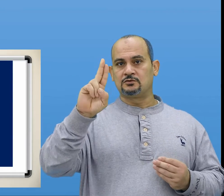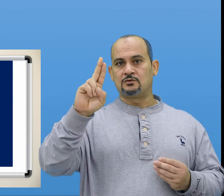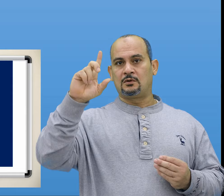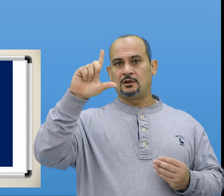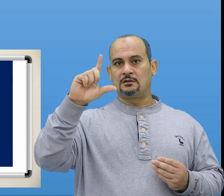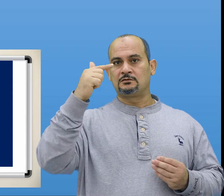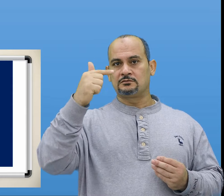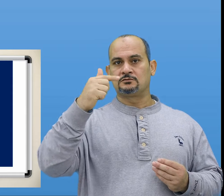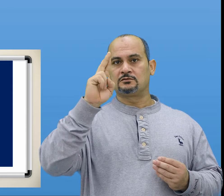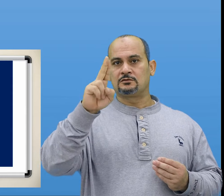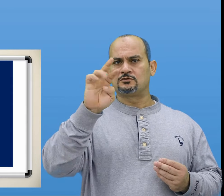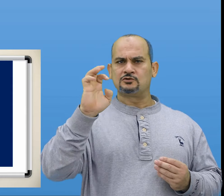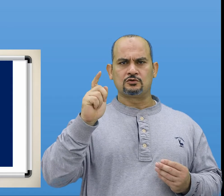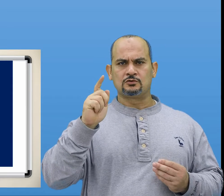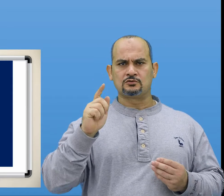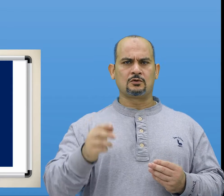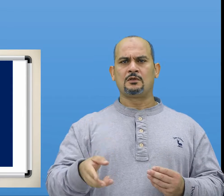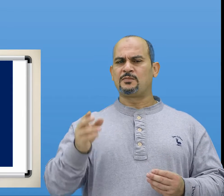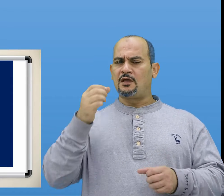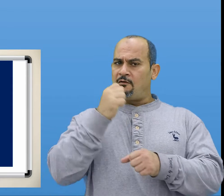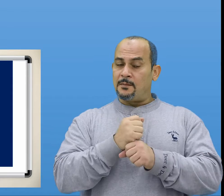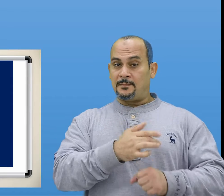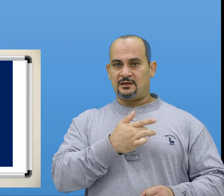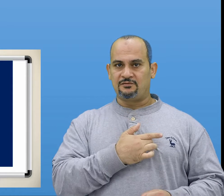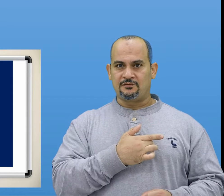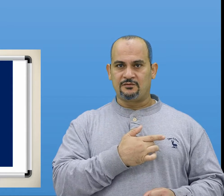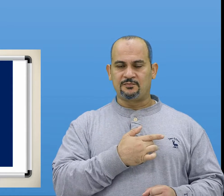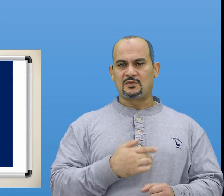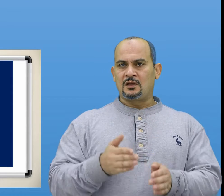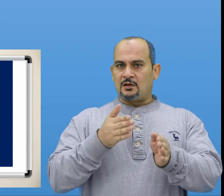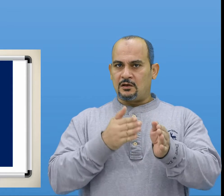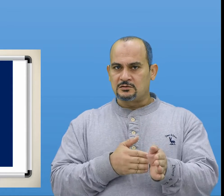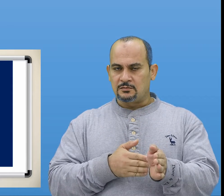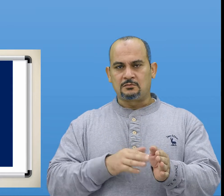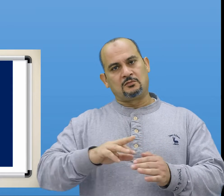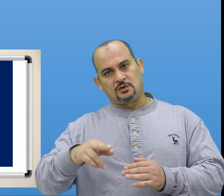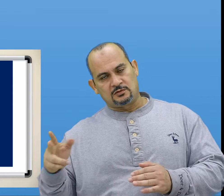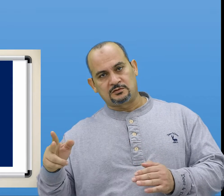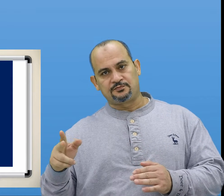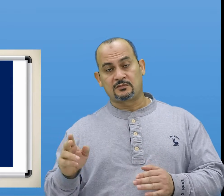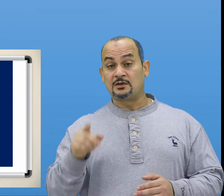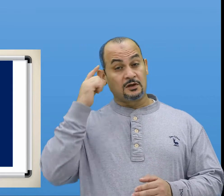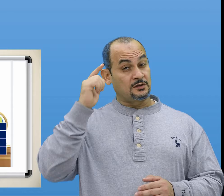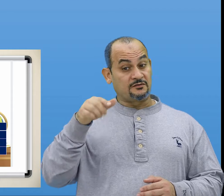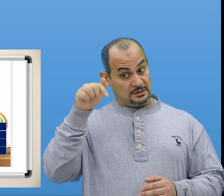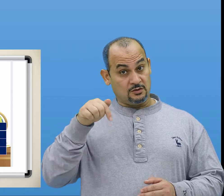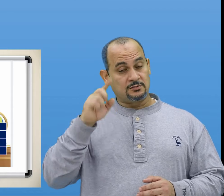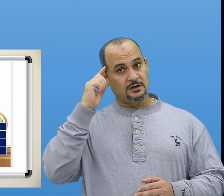2, Episode 6, and we'll talk about the vocabulary items and the setbook questions. So let's see the vocabulary first. So we have a bundle